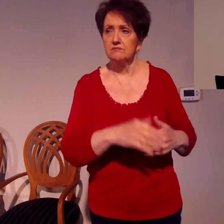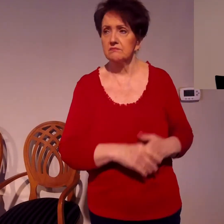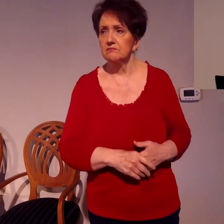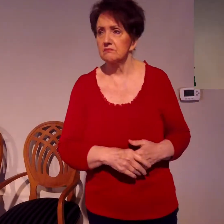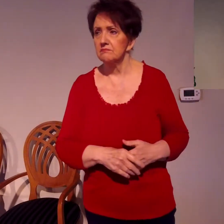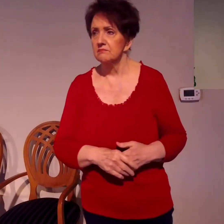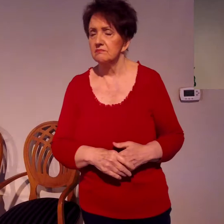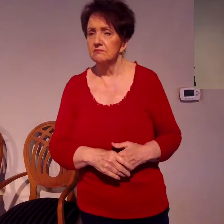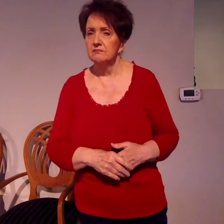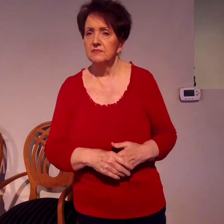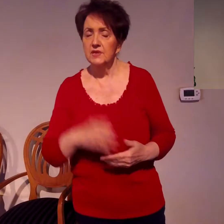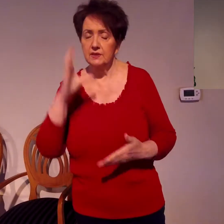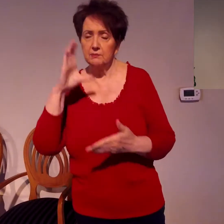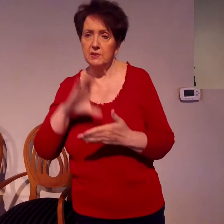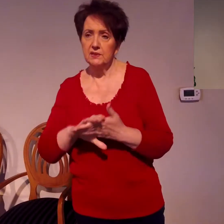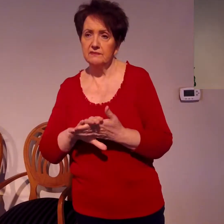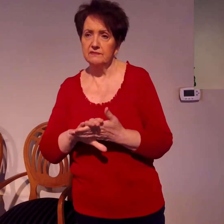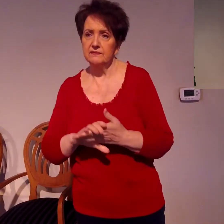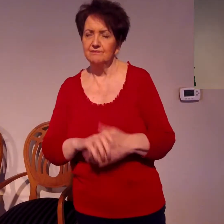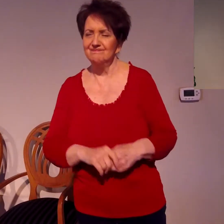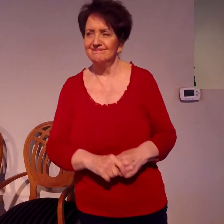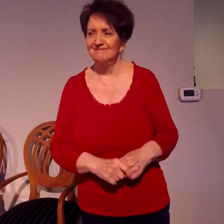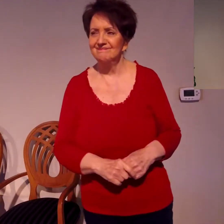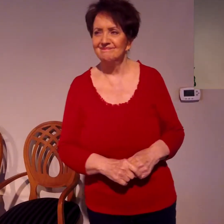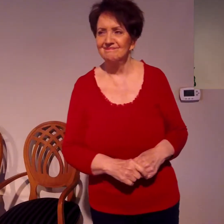And in the belief